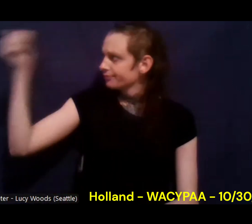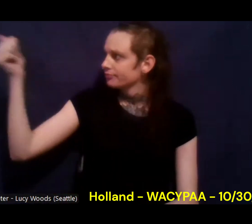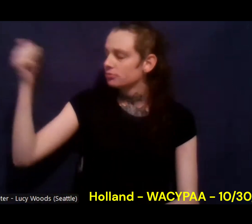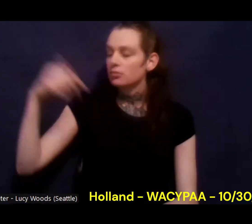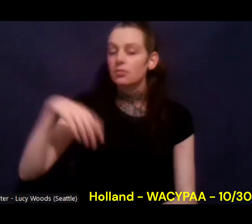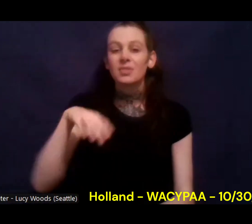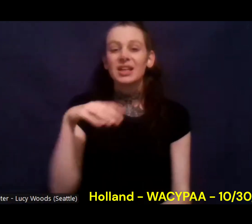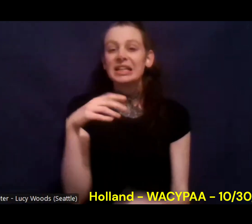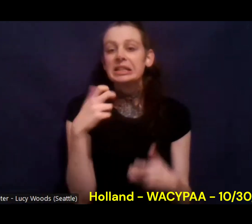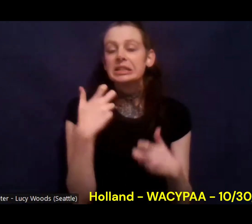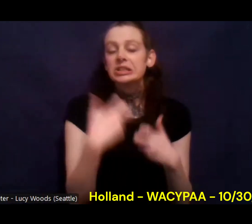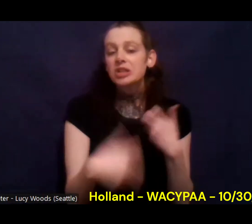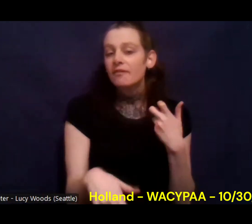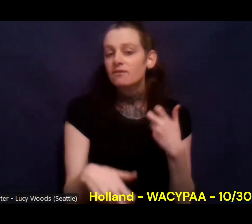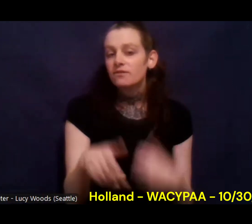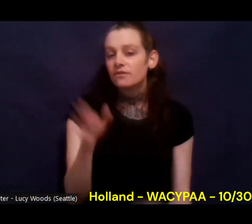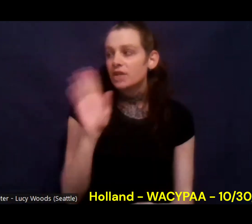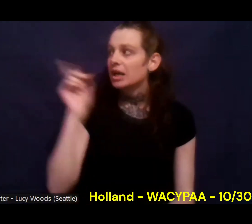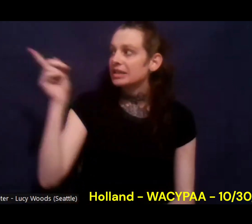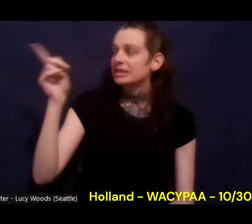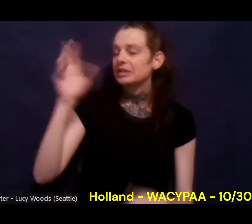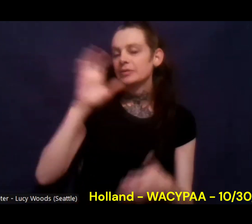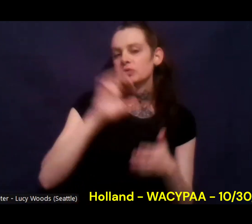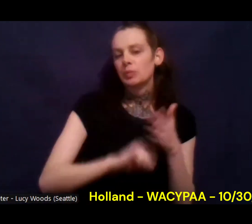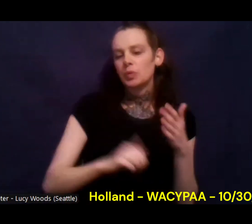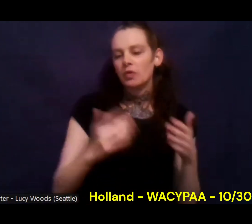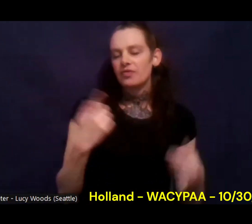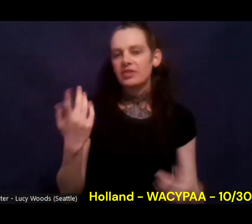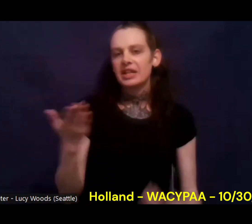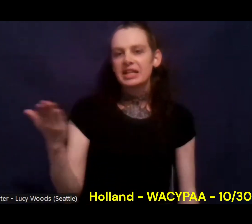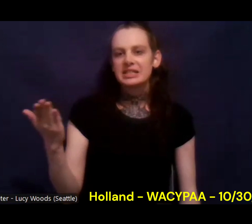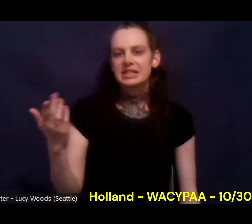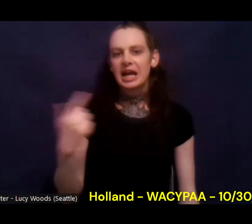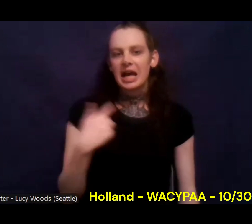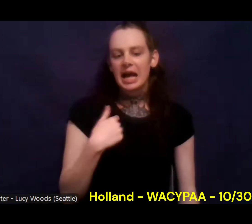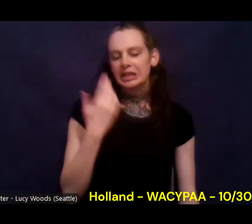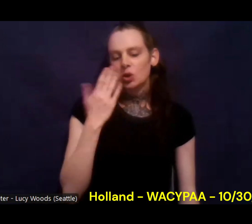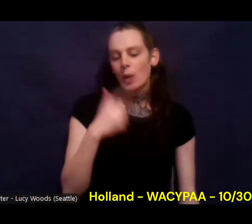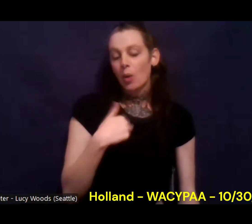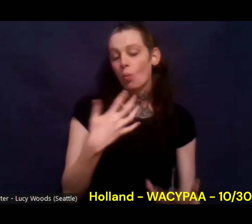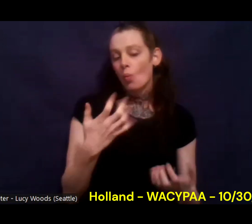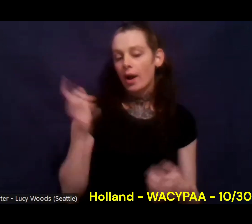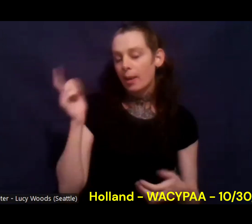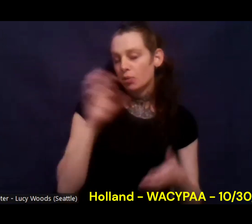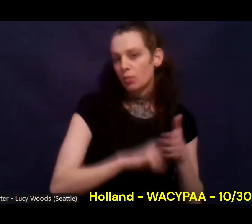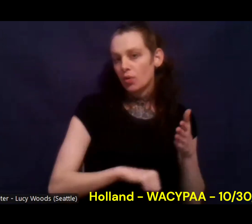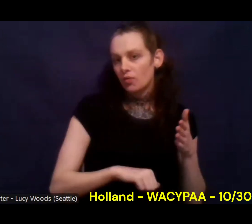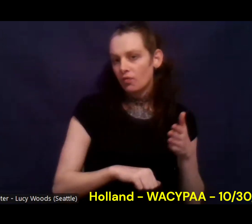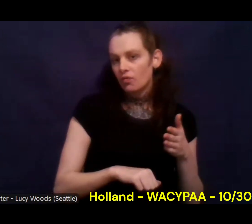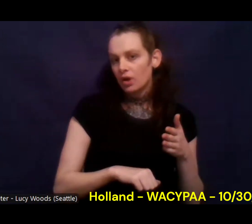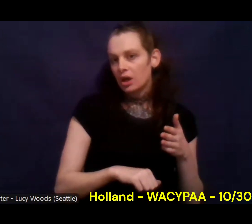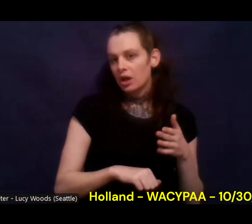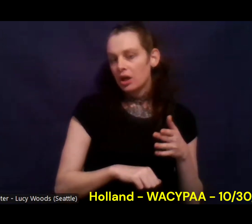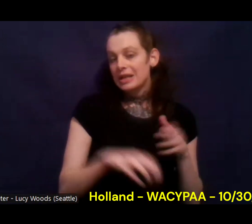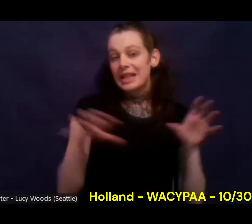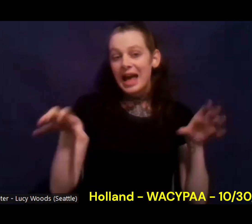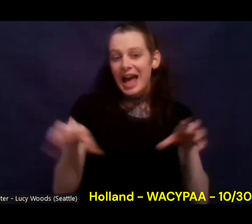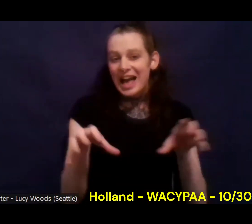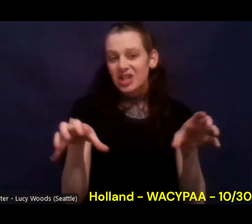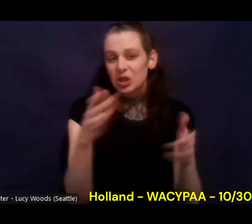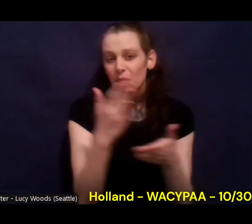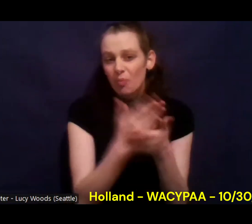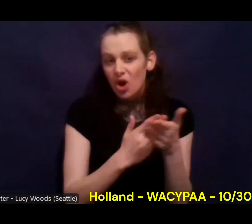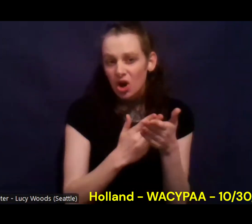me that I didn't know I wanted to remove. And the action part of that, besides just asking for it to be removed, is then